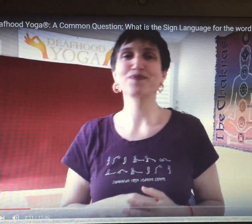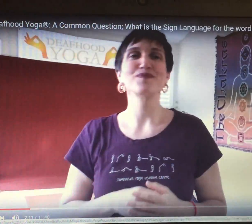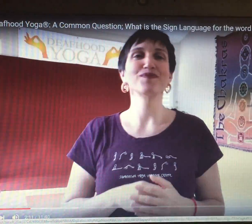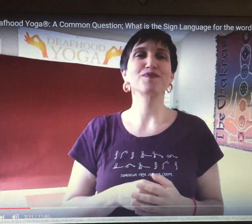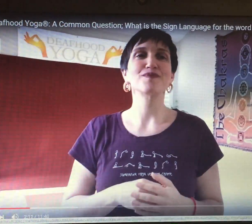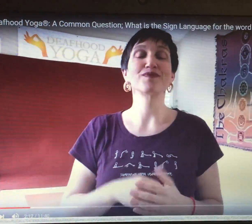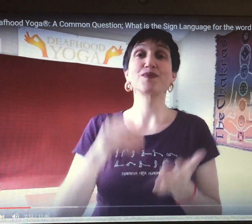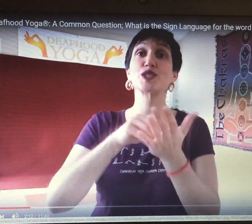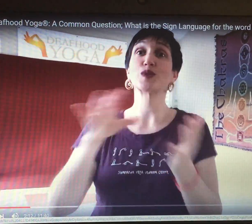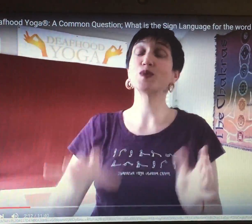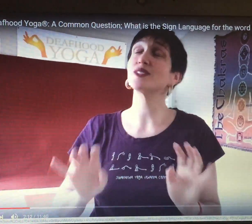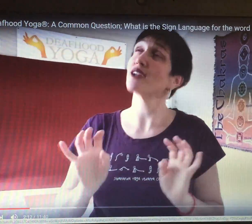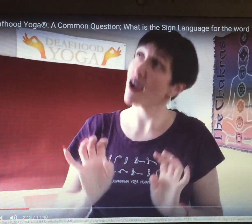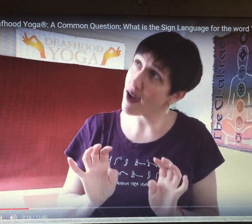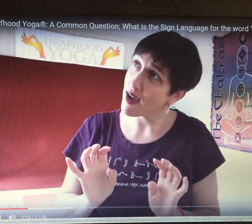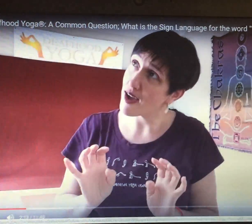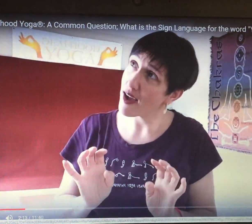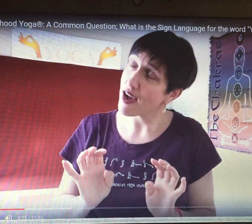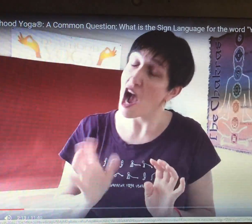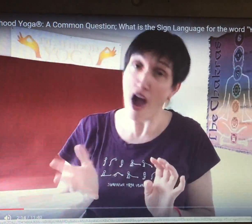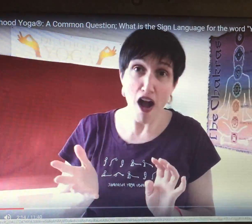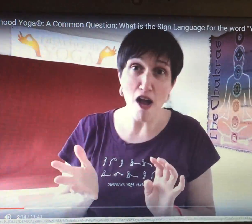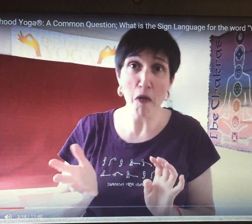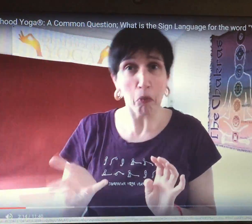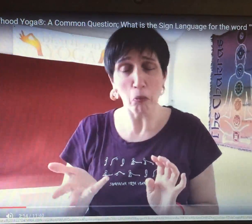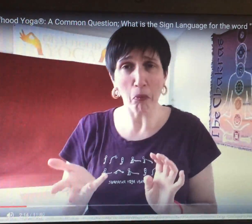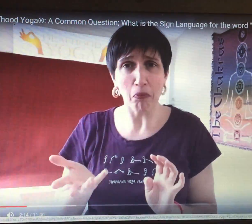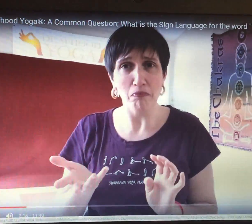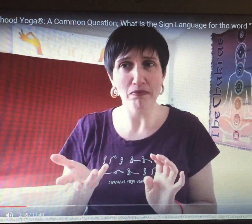with the sign that I'll show you later. And the students that I had,